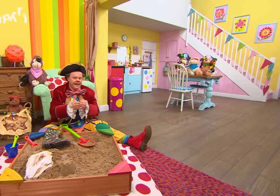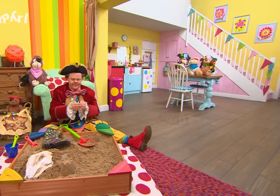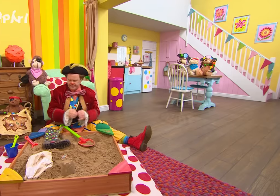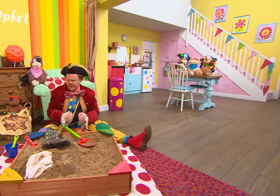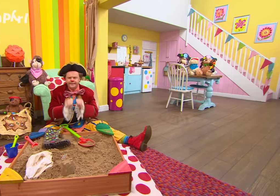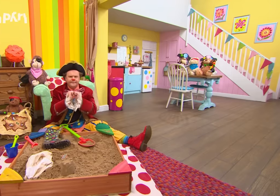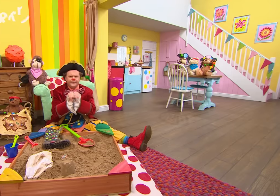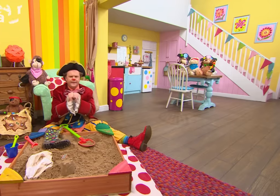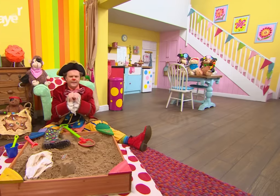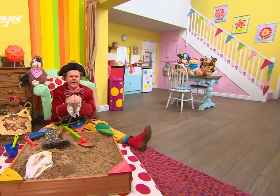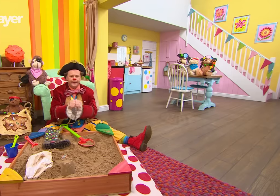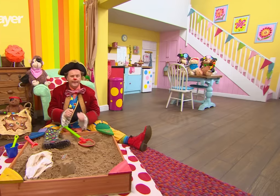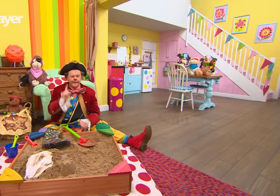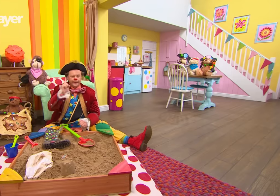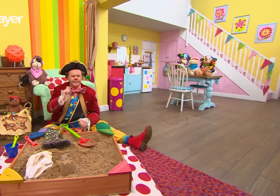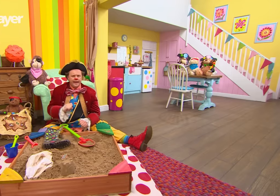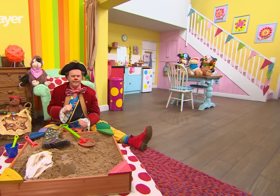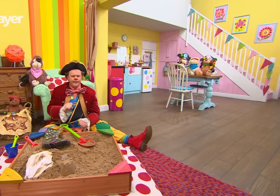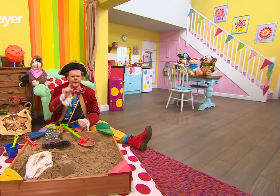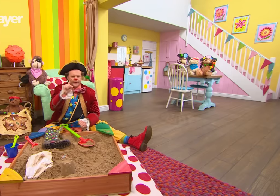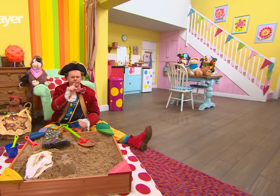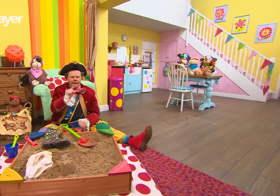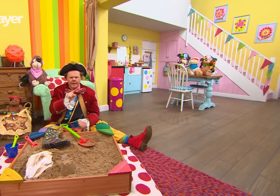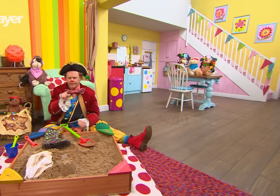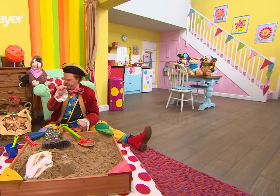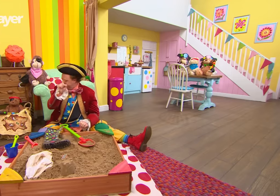last piece of treasure. Let's have a look at the map.